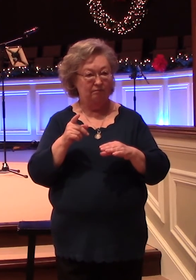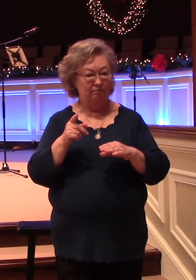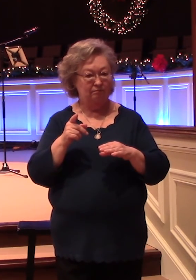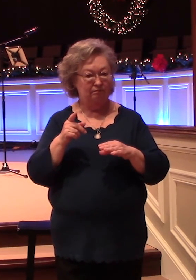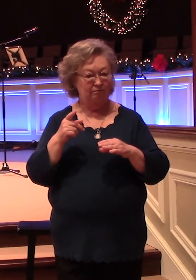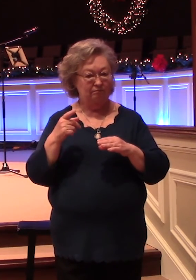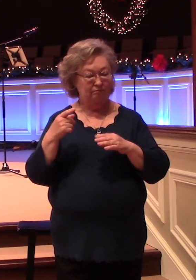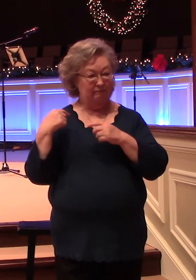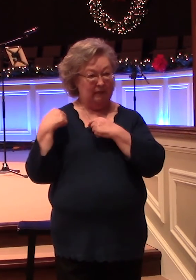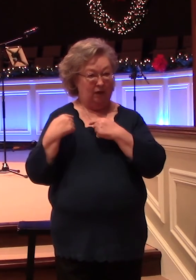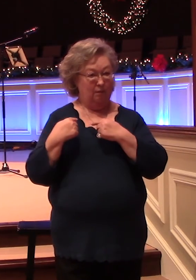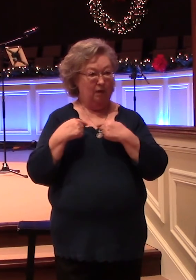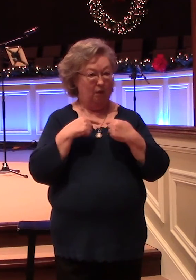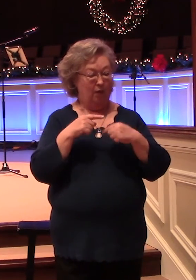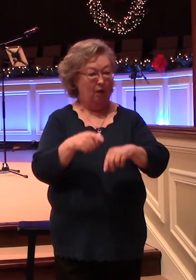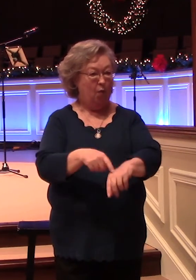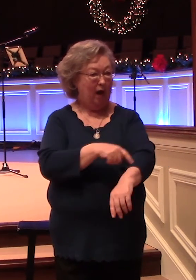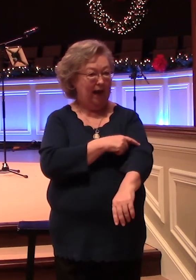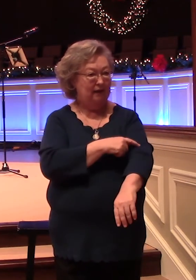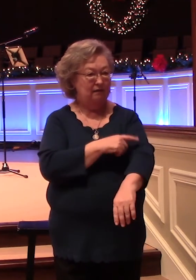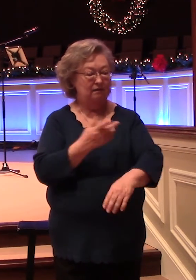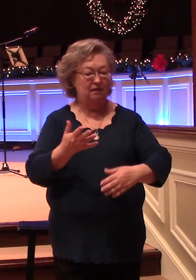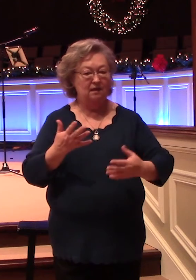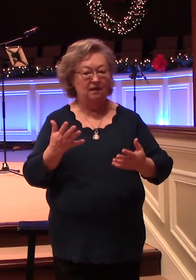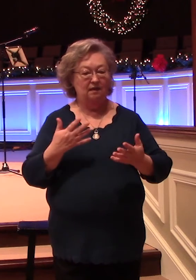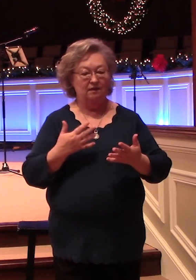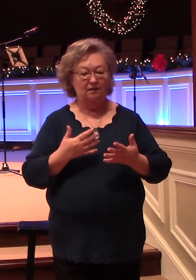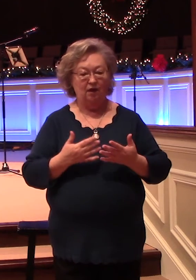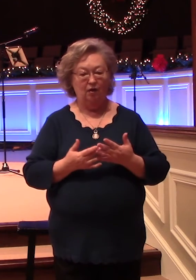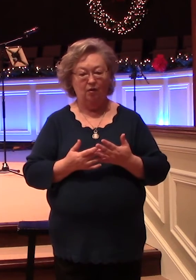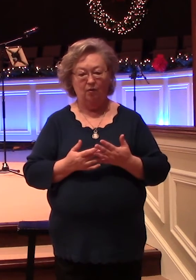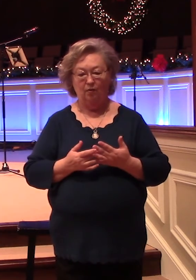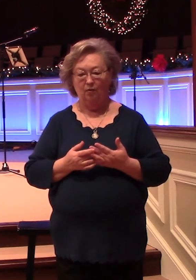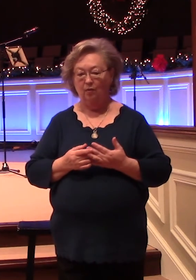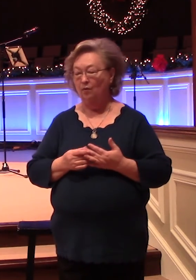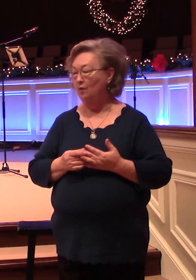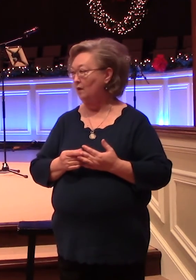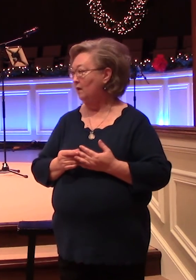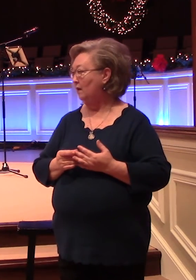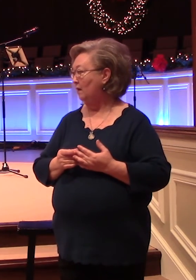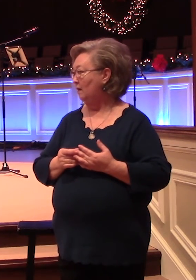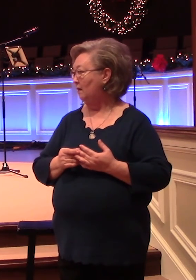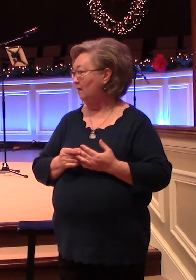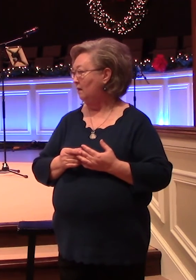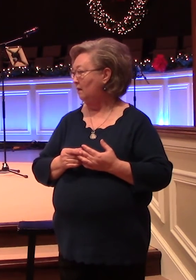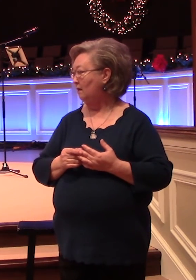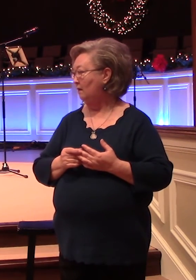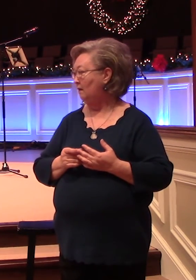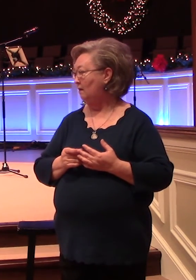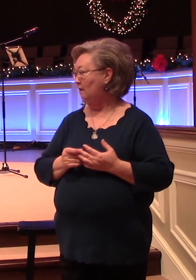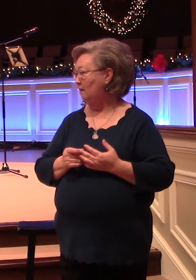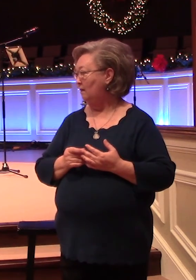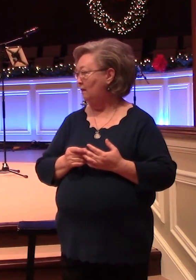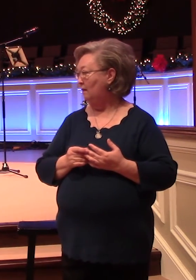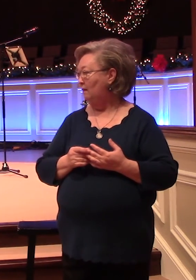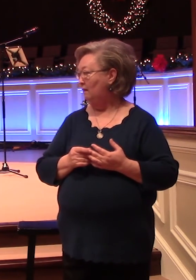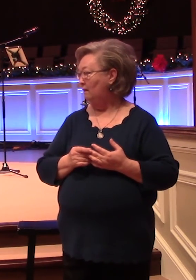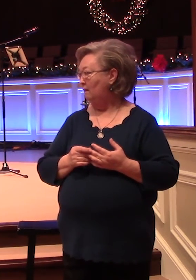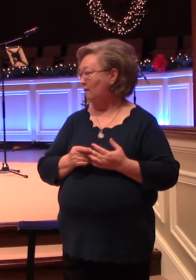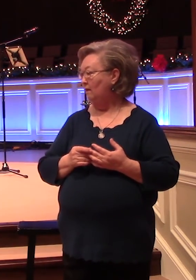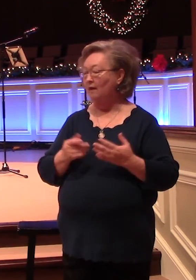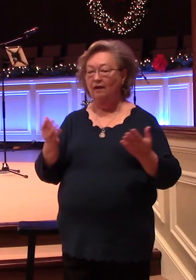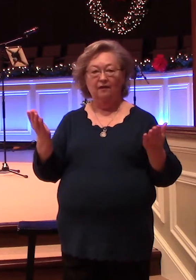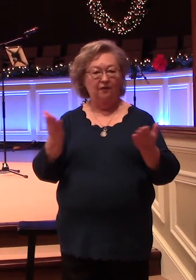Even David, we're talking about baptism and all that good stuff. That was through Vacation Bible School. And so thankful for the